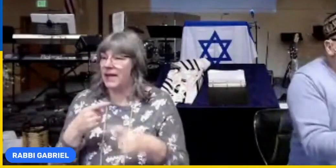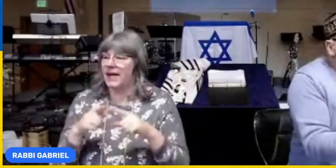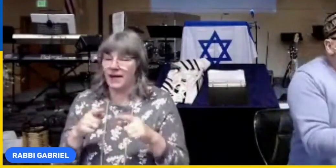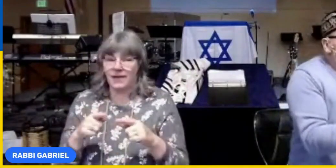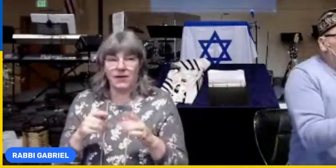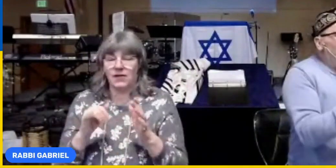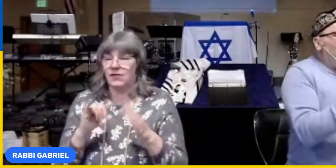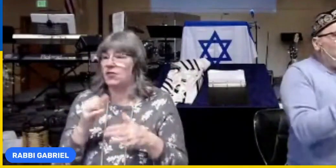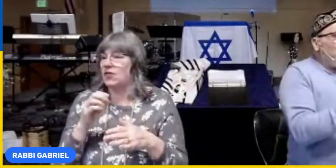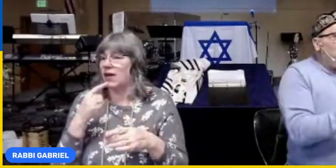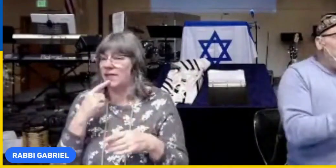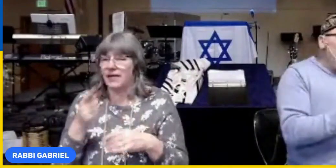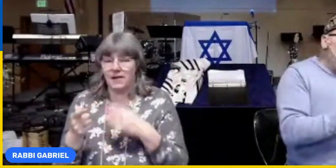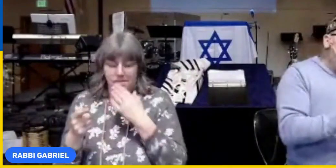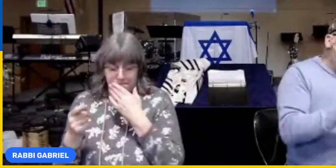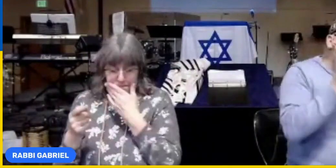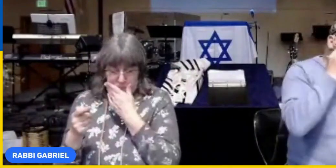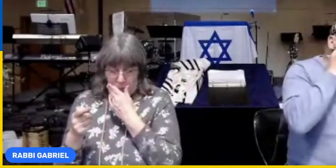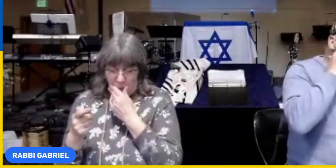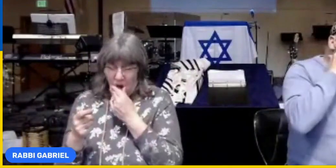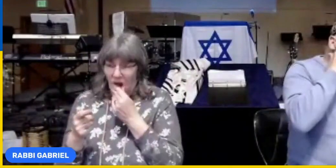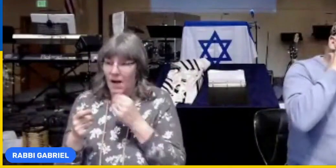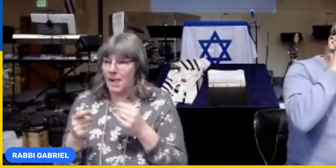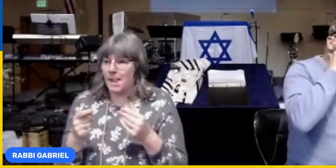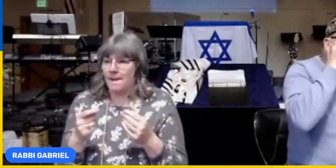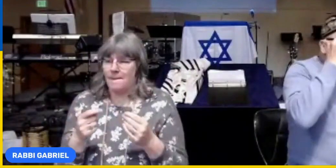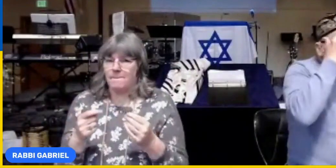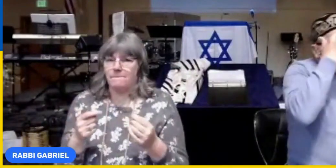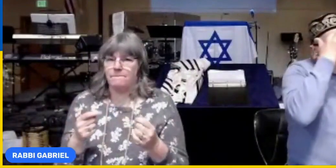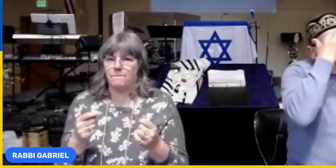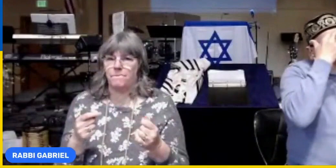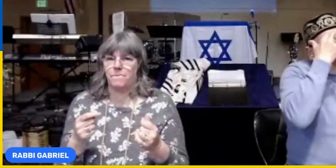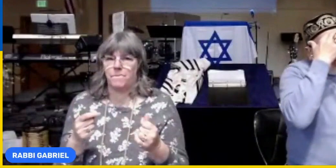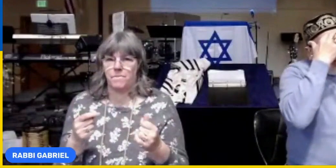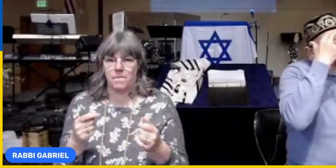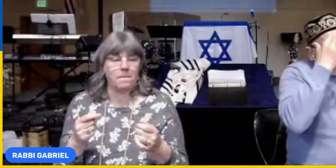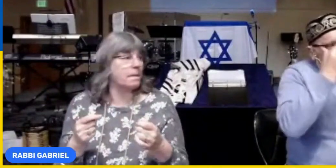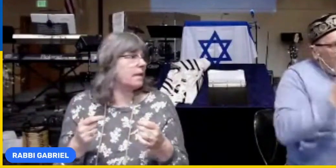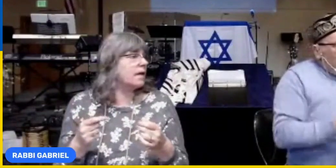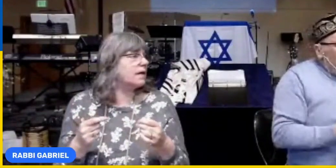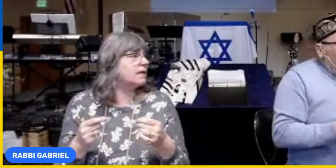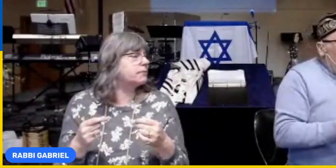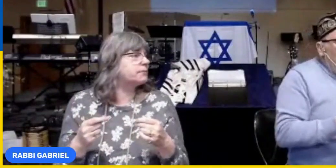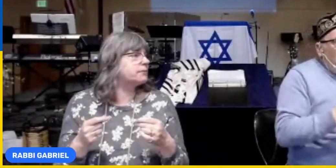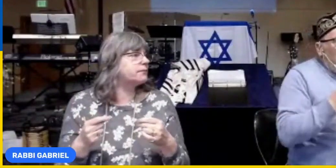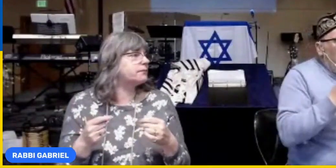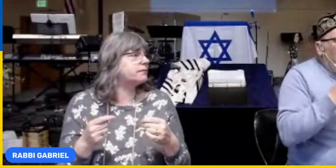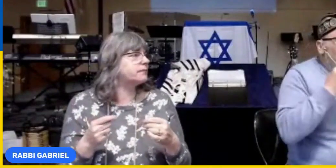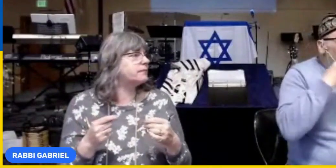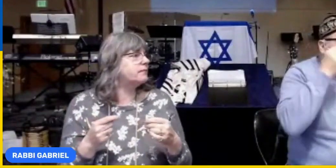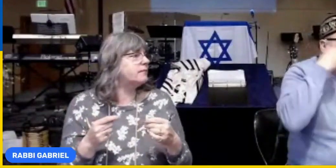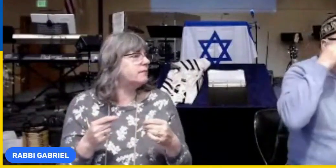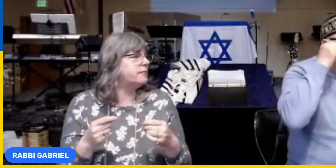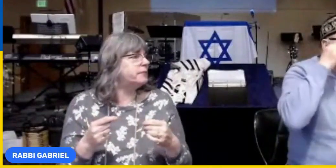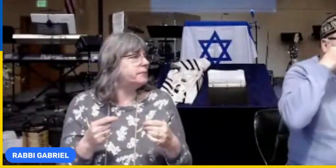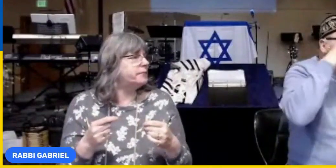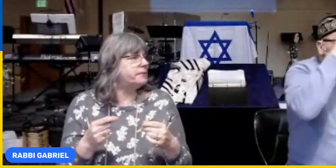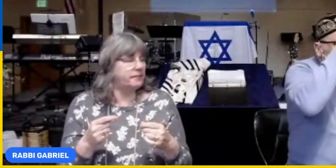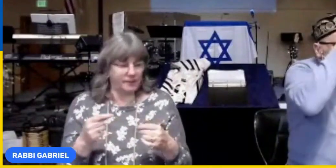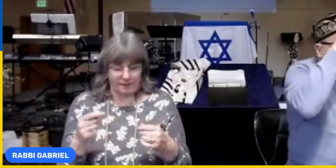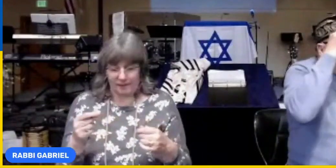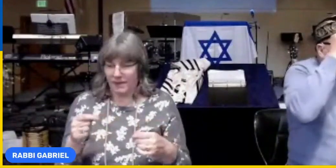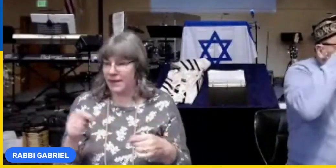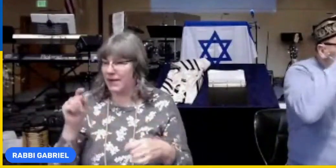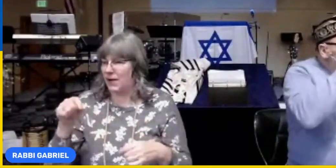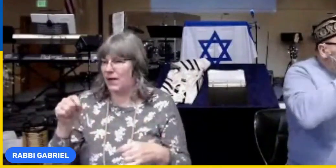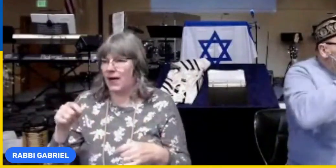read the Torah, it's supposed to show this little imperfection here, with this here, and then maybe we put some